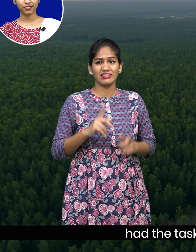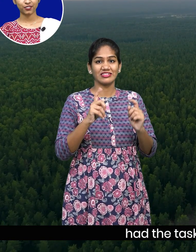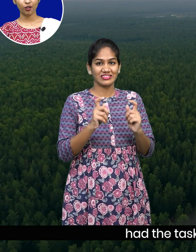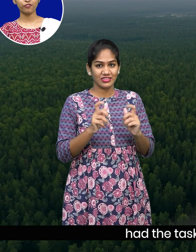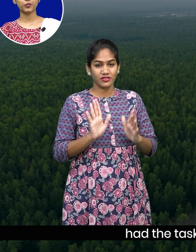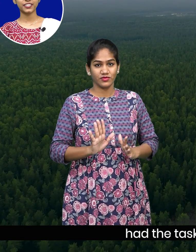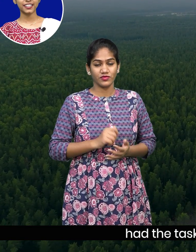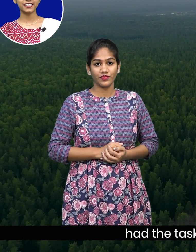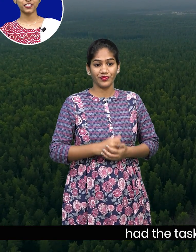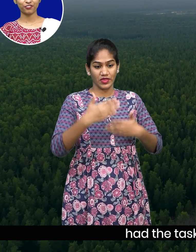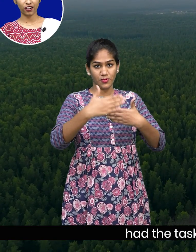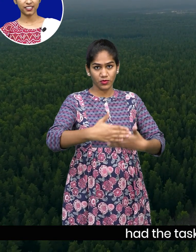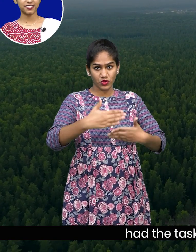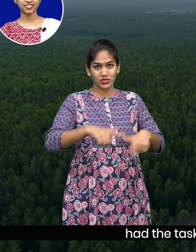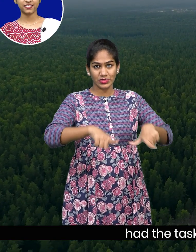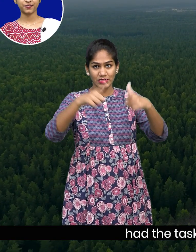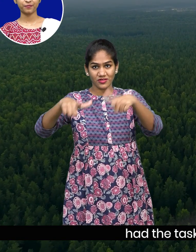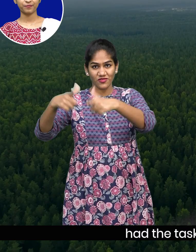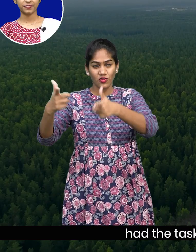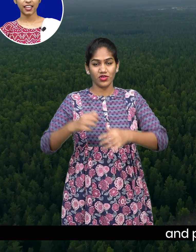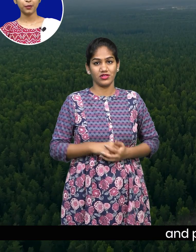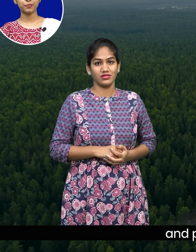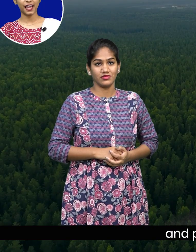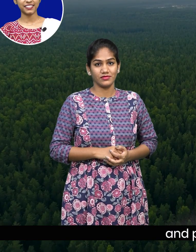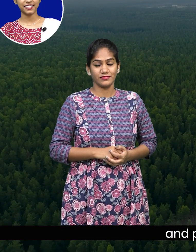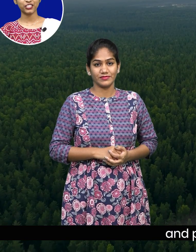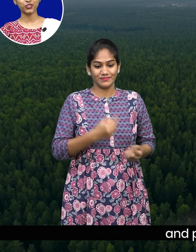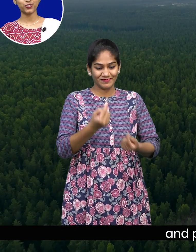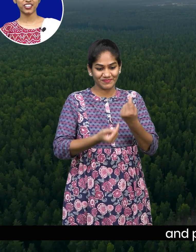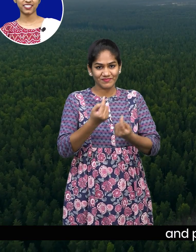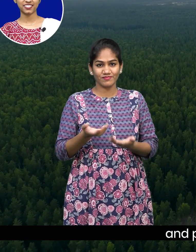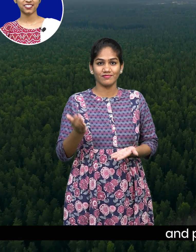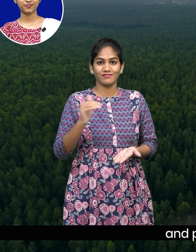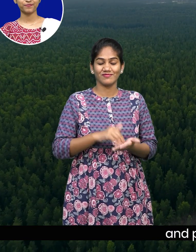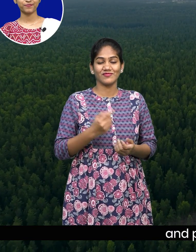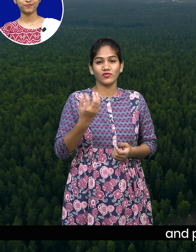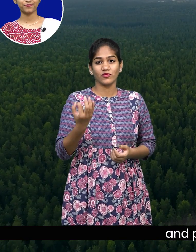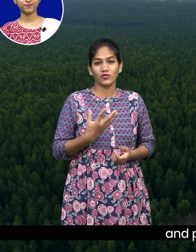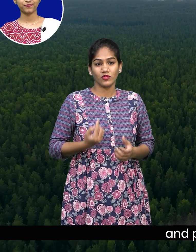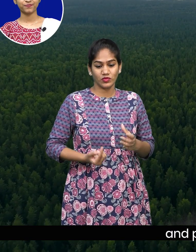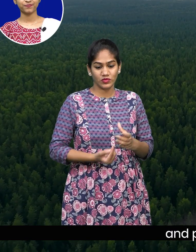task of protecting the forests and planting new trees.